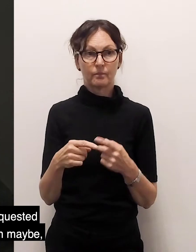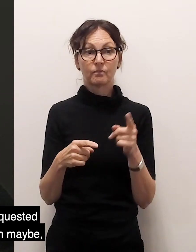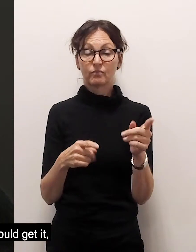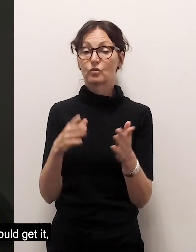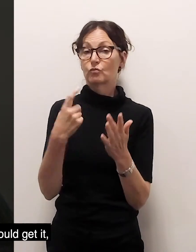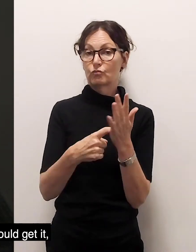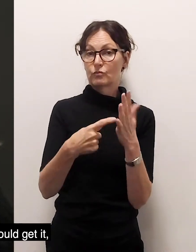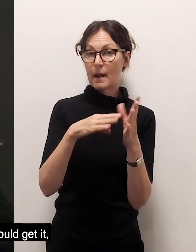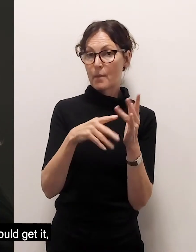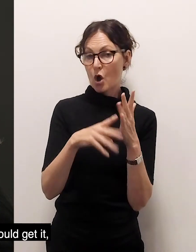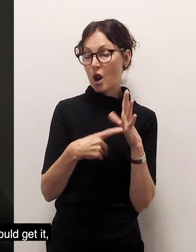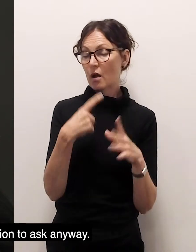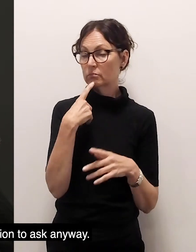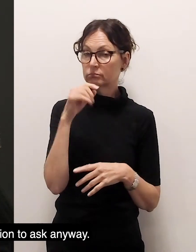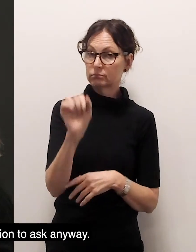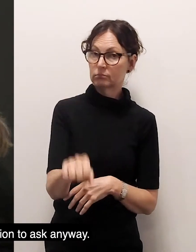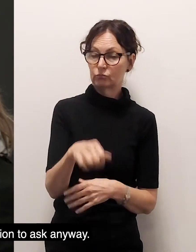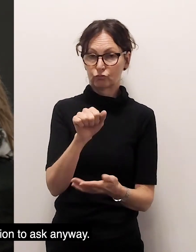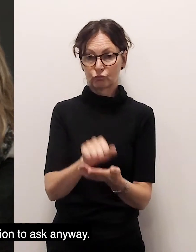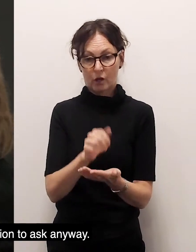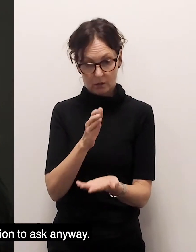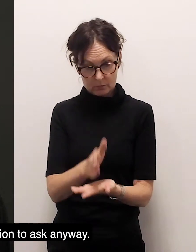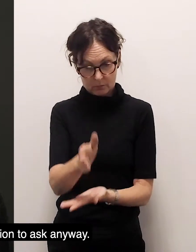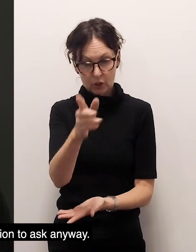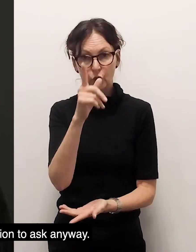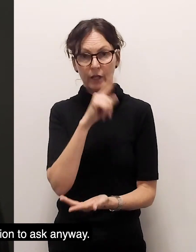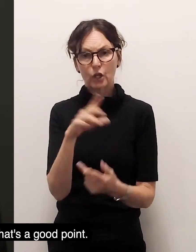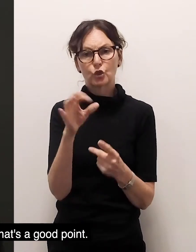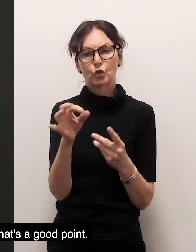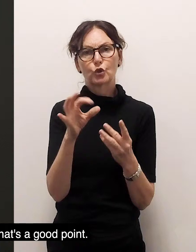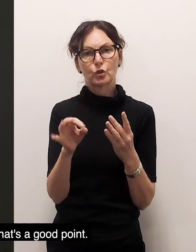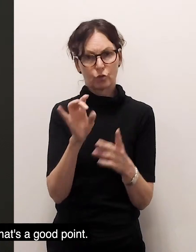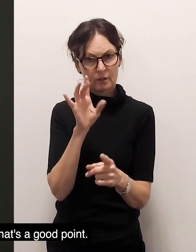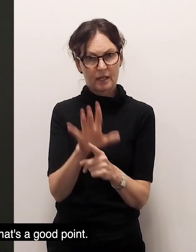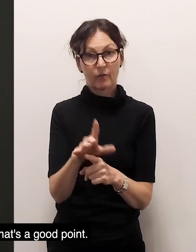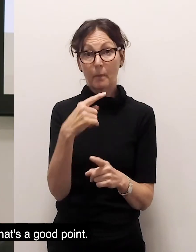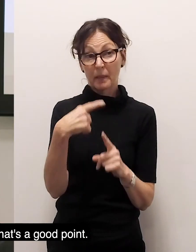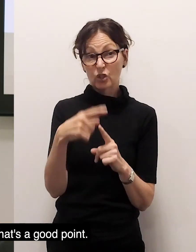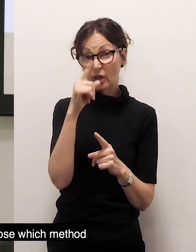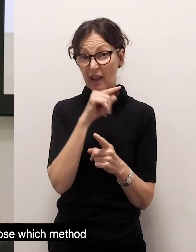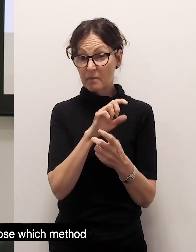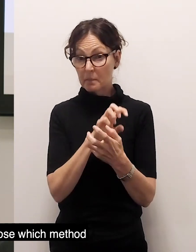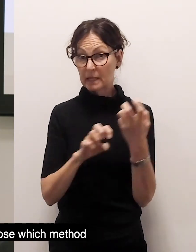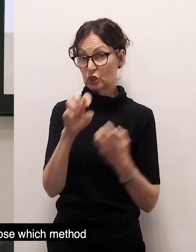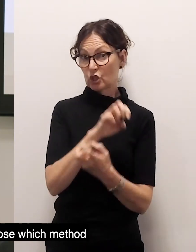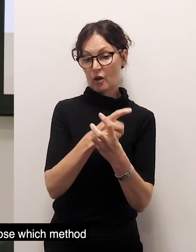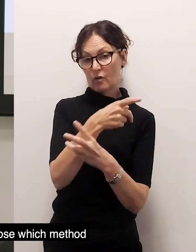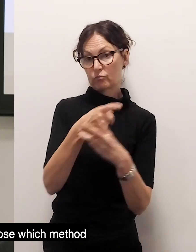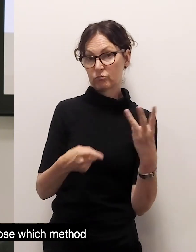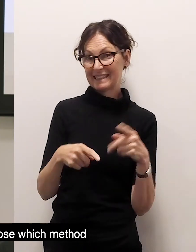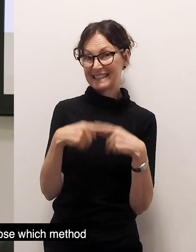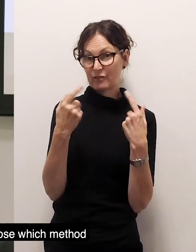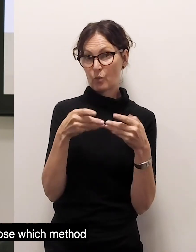your plan meeting, you very well should get it, but that's good information to have in your back. Thank you, that's a good point. So it is